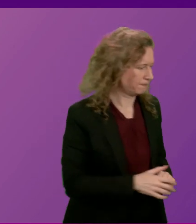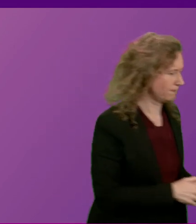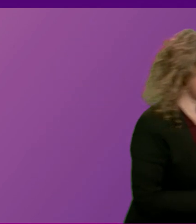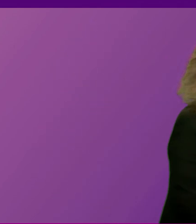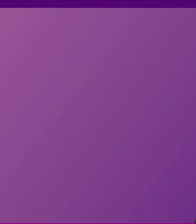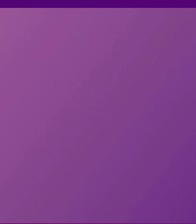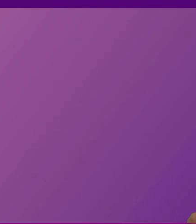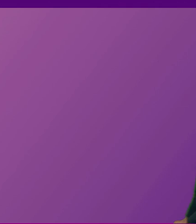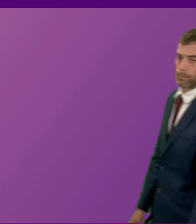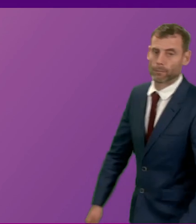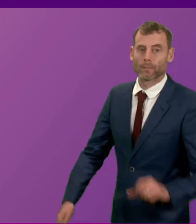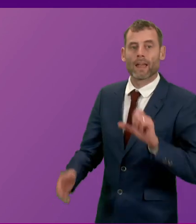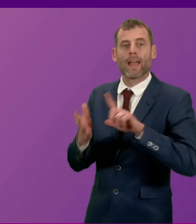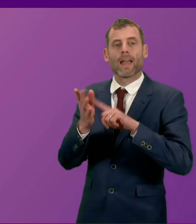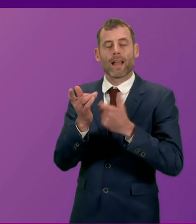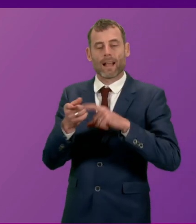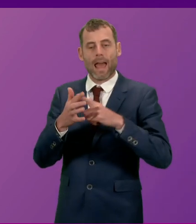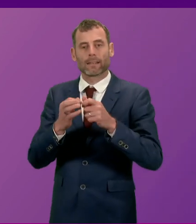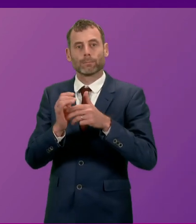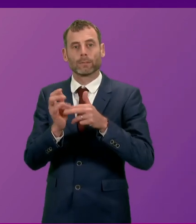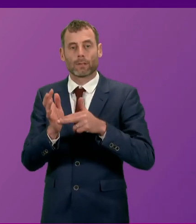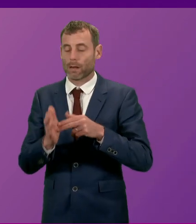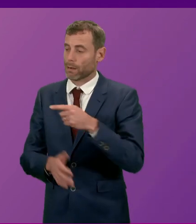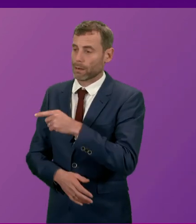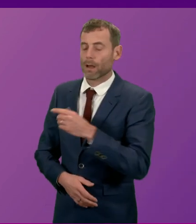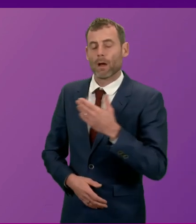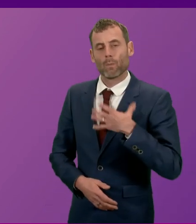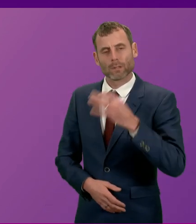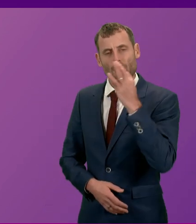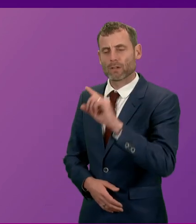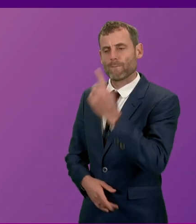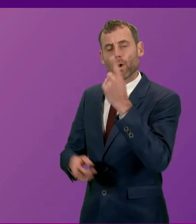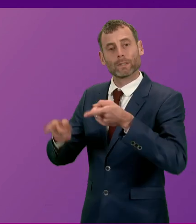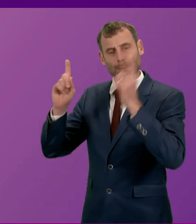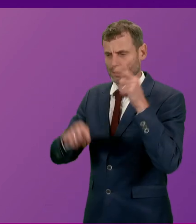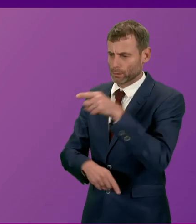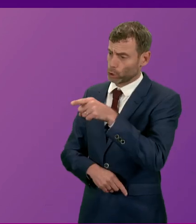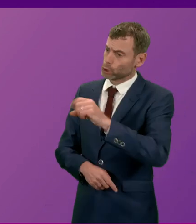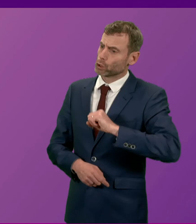Claire Adamson. Thank you, Presiding Officer. To ask the First Minister what the Scottish Government